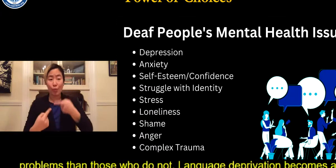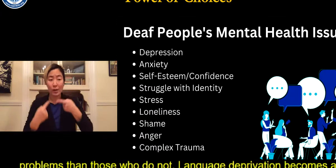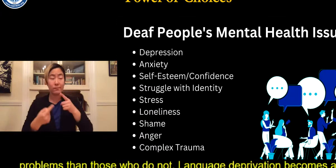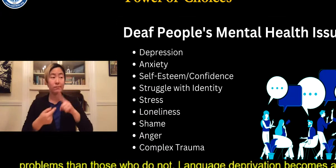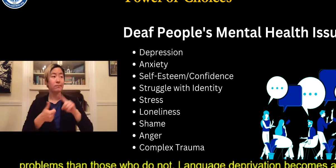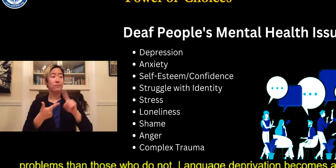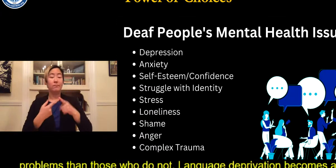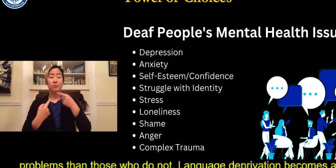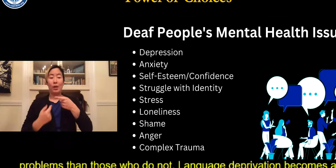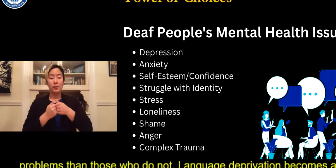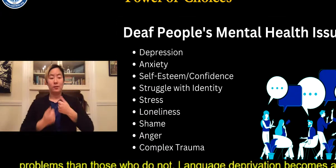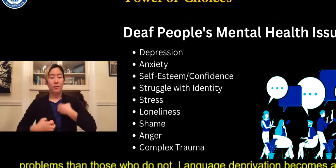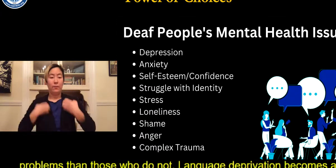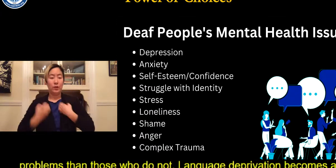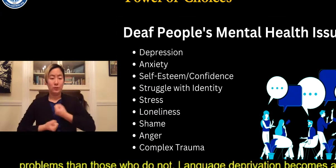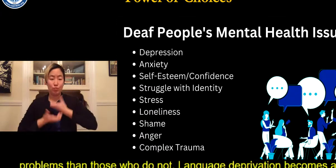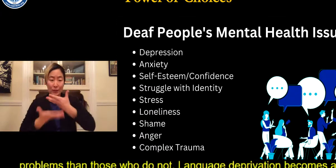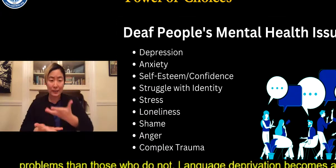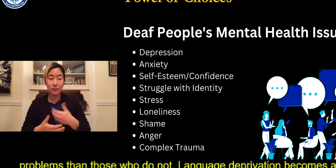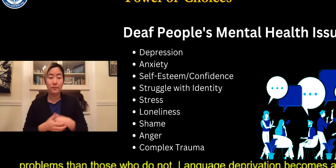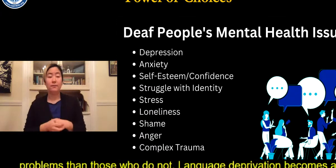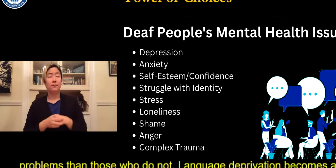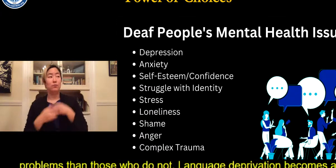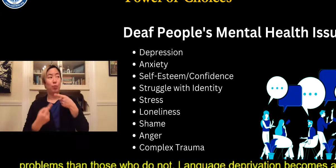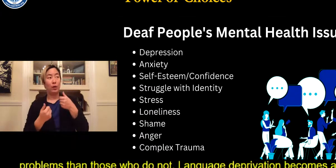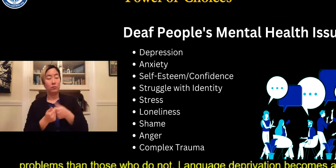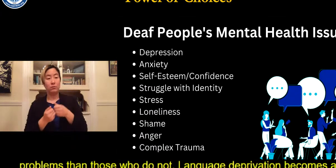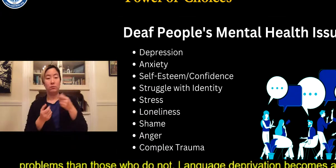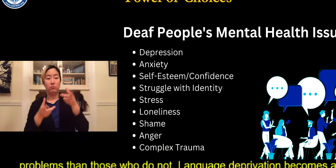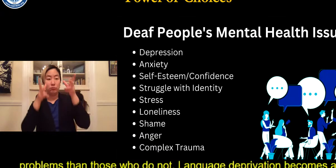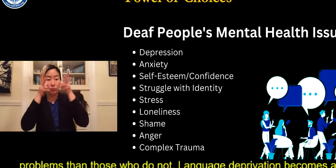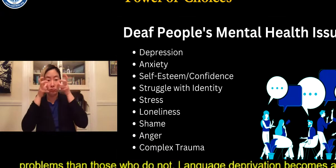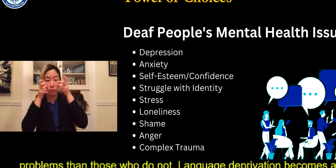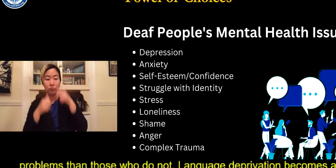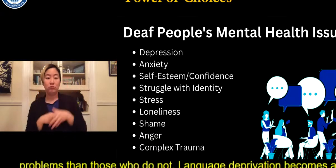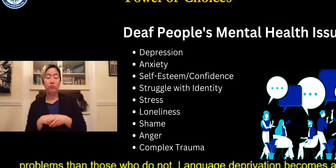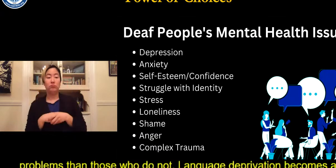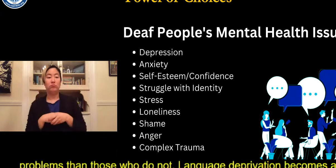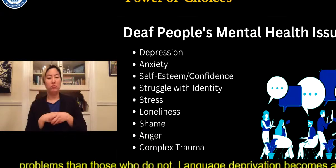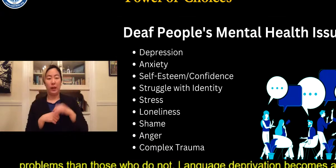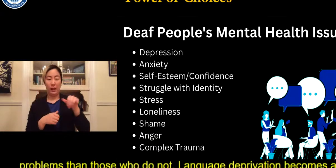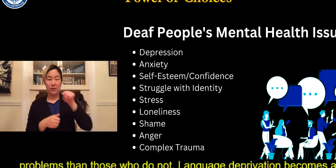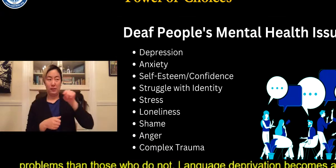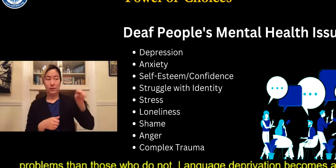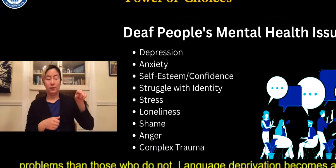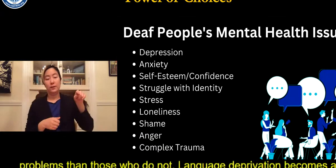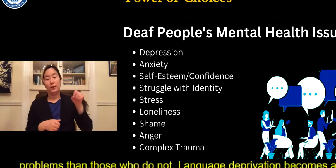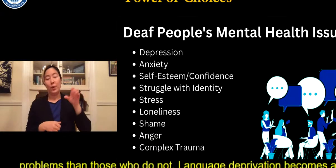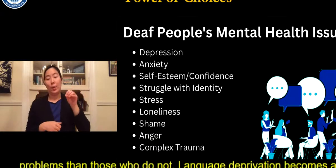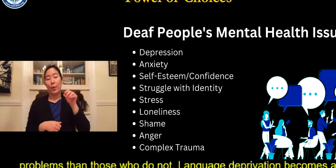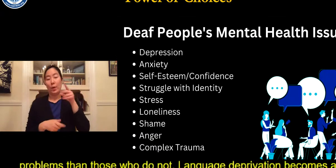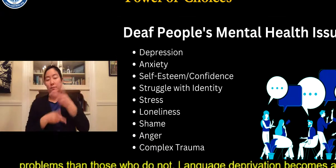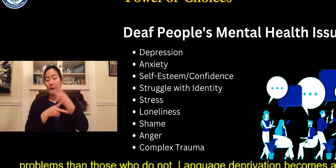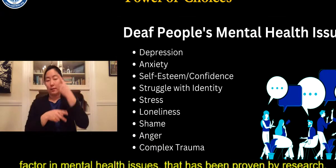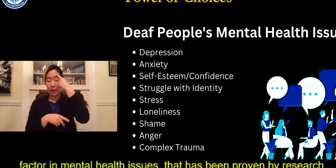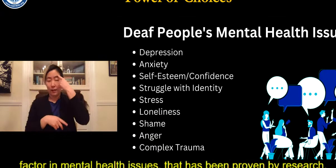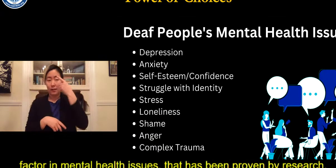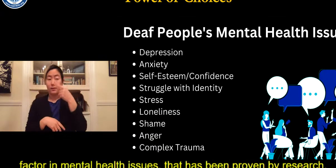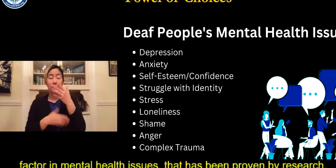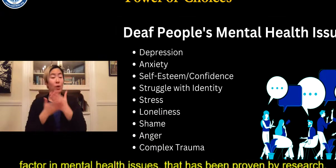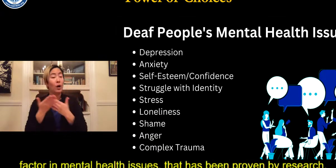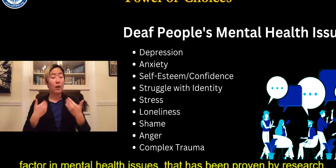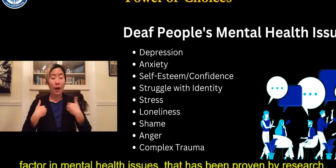that children with language deprivation are 4 times more likely to struggle with addiction, with mental health problems, with emotional regulation, with